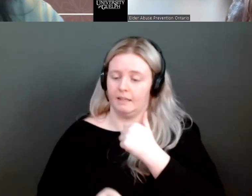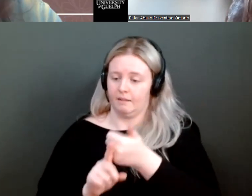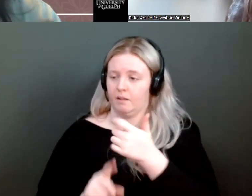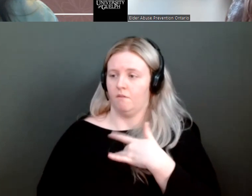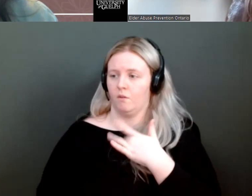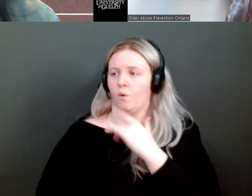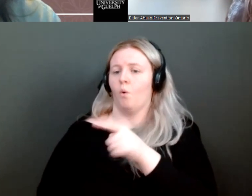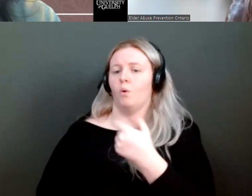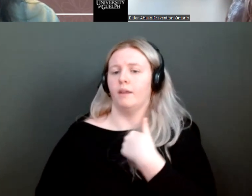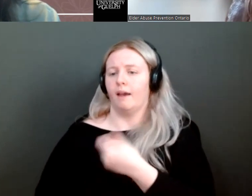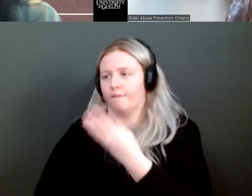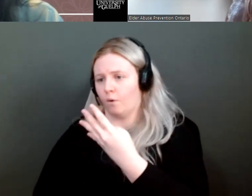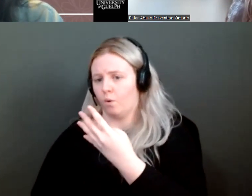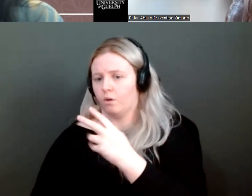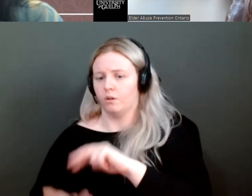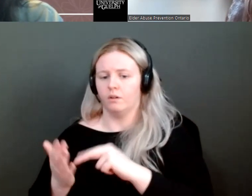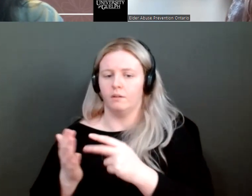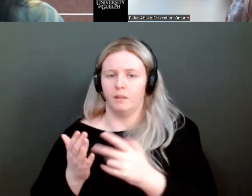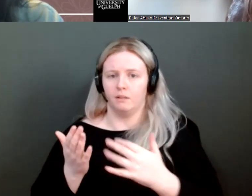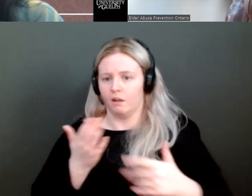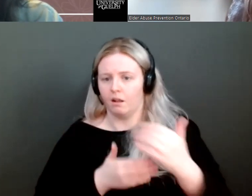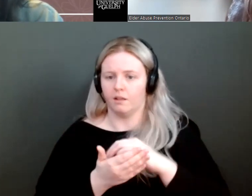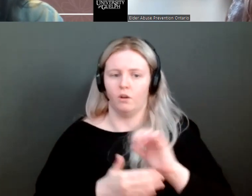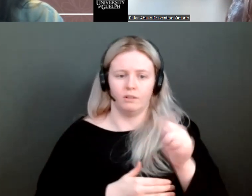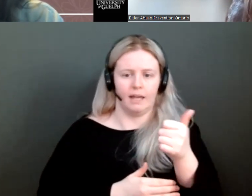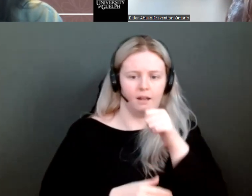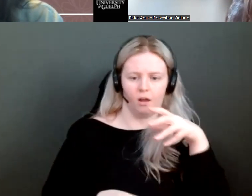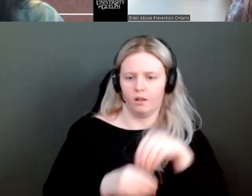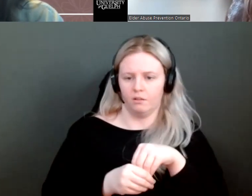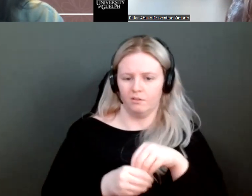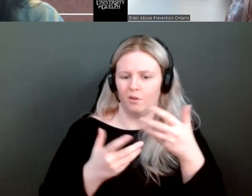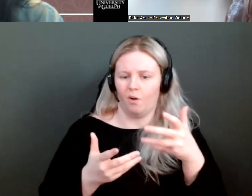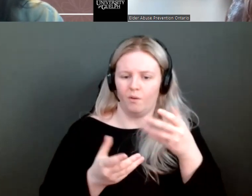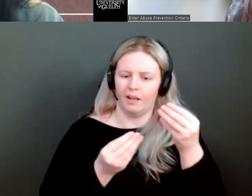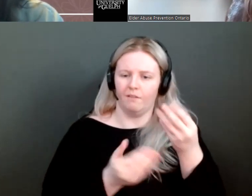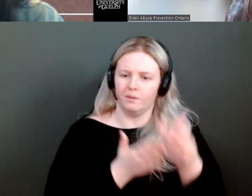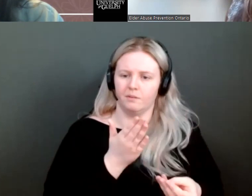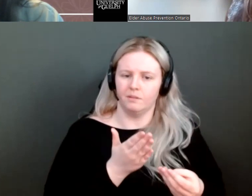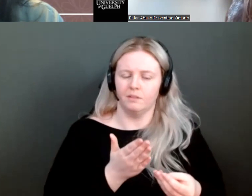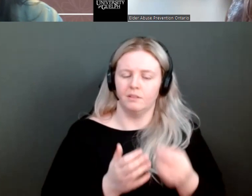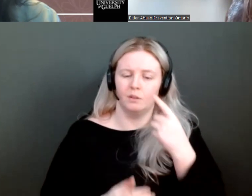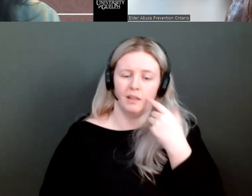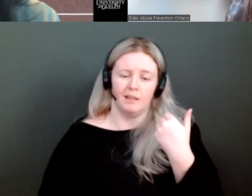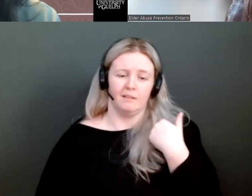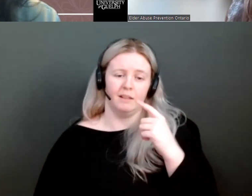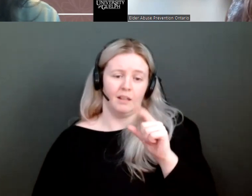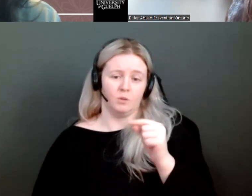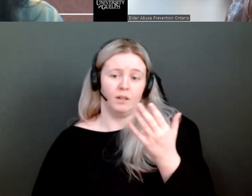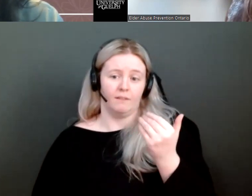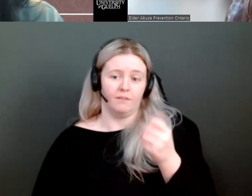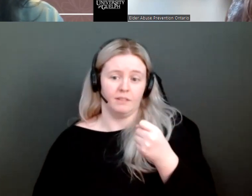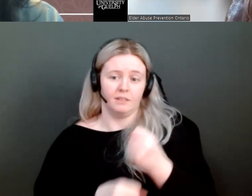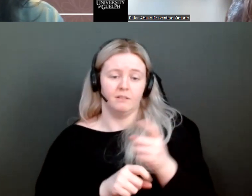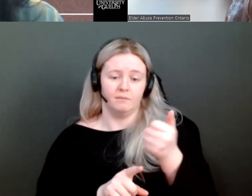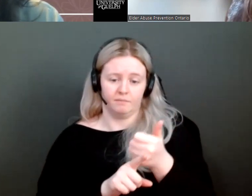ability to collect that globally is part of the issue. And I think the UN Special Rapporteur in 2015 called for femicide watches